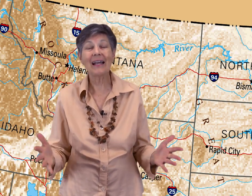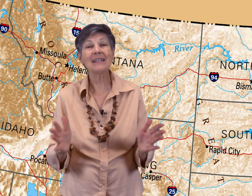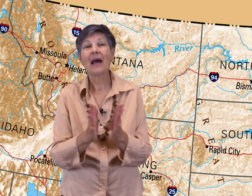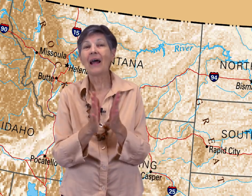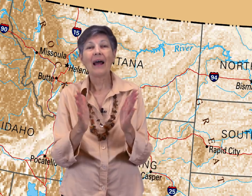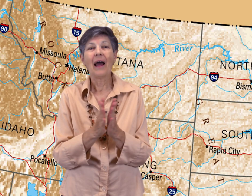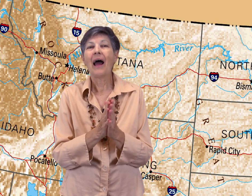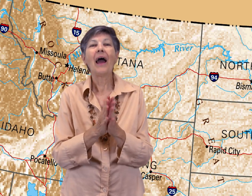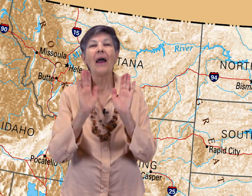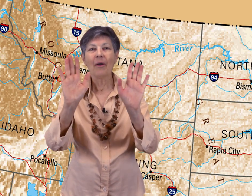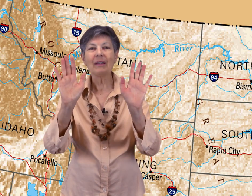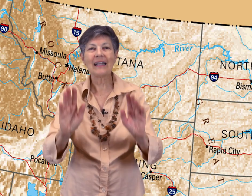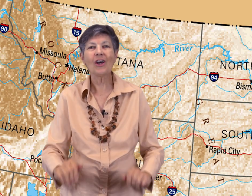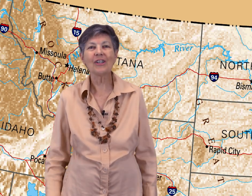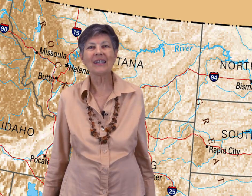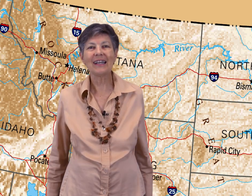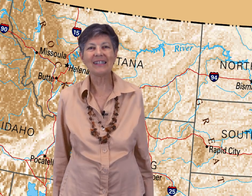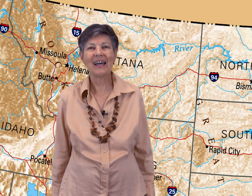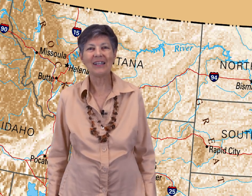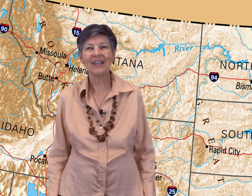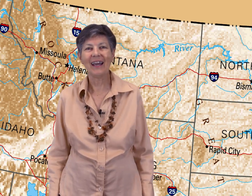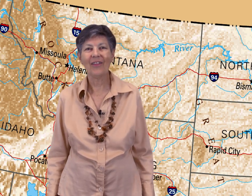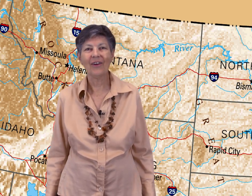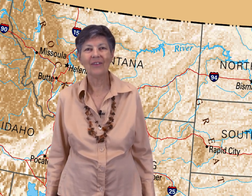signs. Let's all sing and sign together.